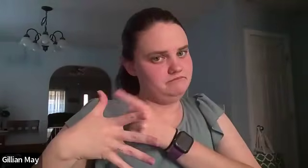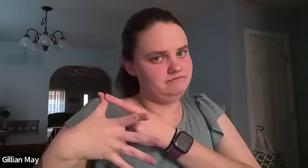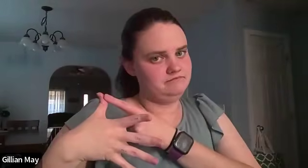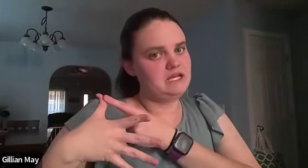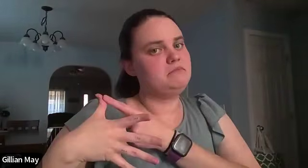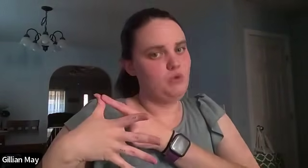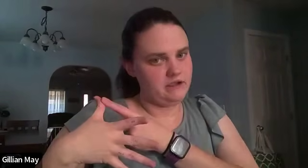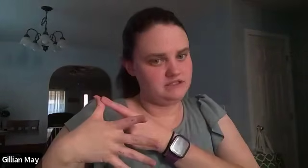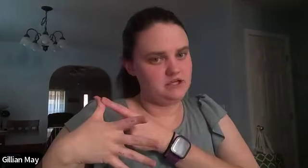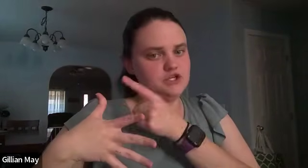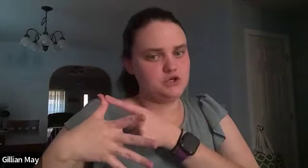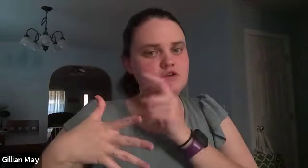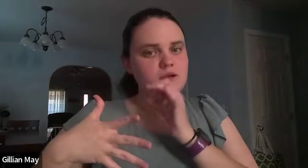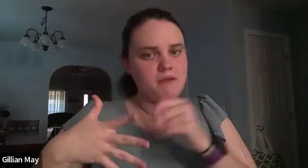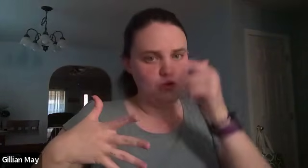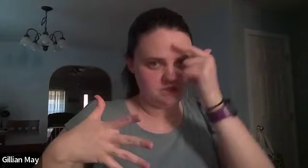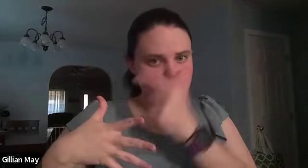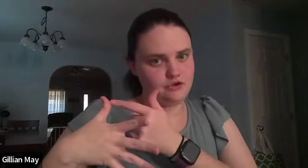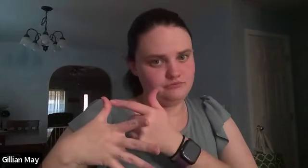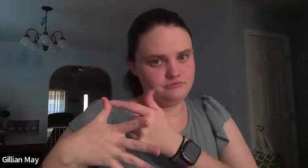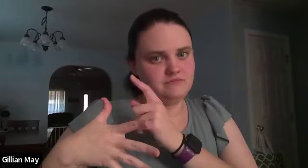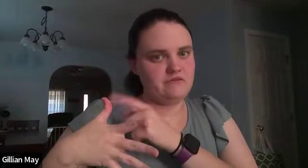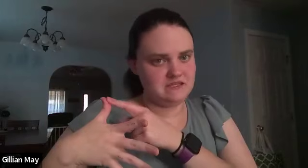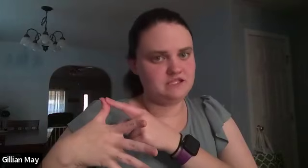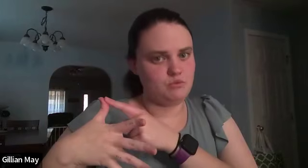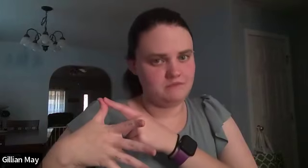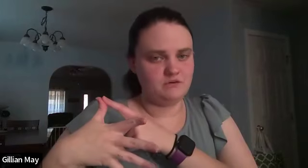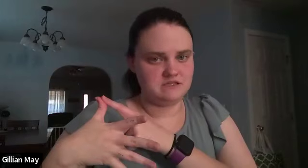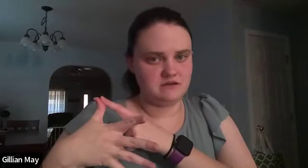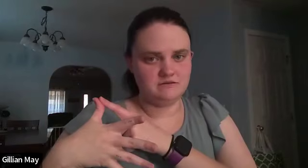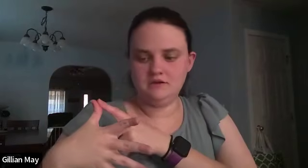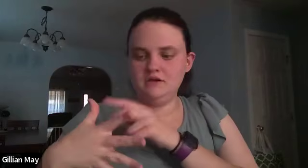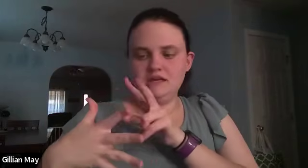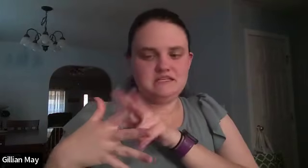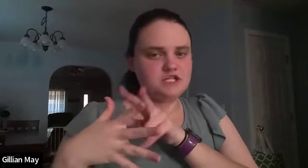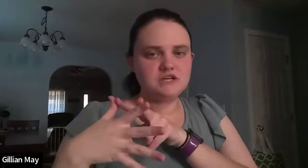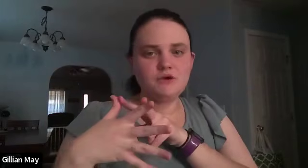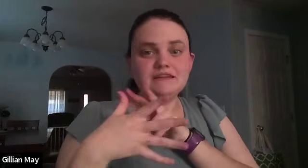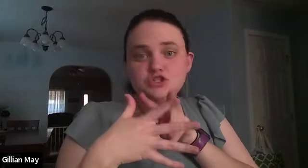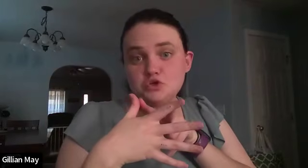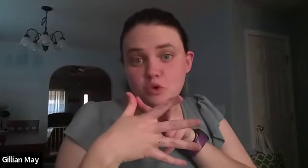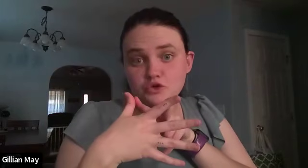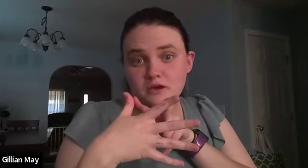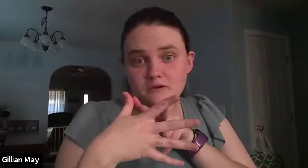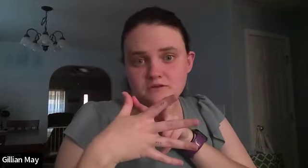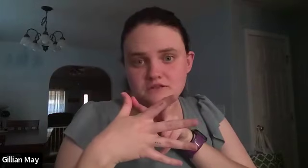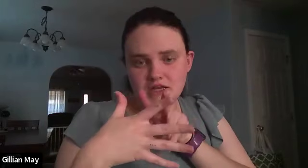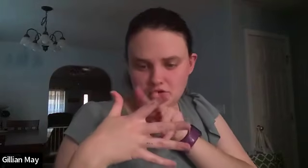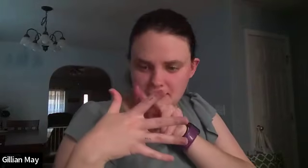one, and point to show I'm talking about my oldest brother, that this is the one I'm focusing on. Especially if you had like two older brothers and you're